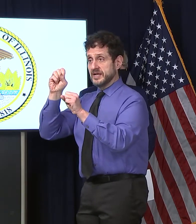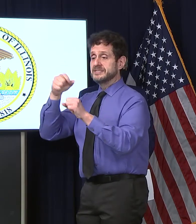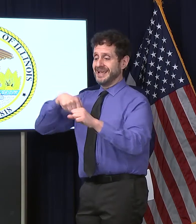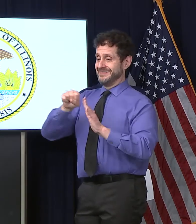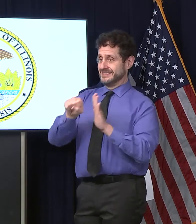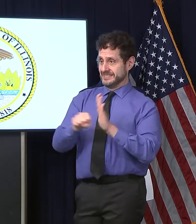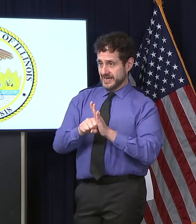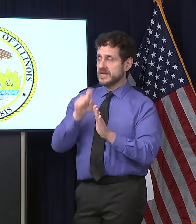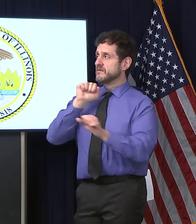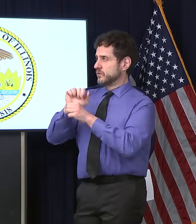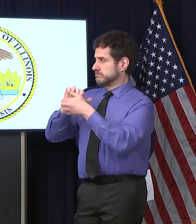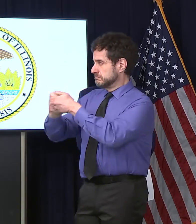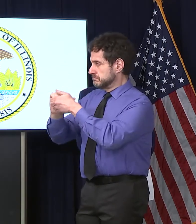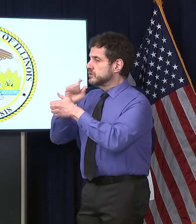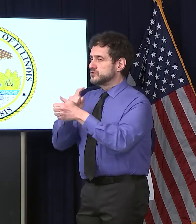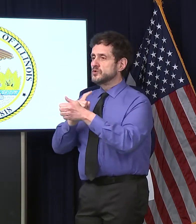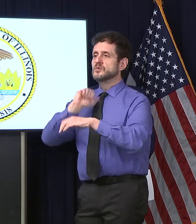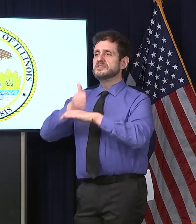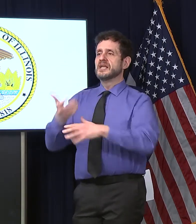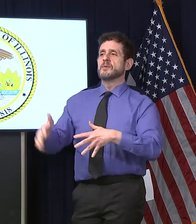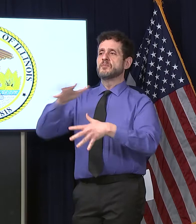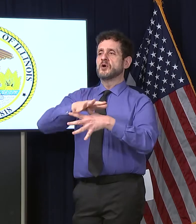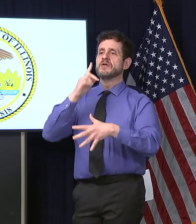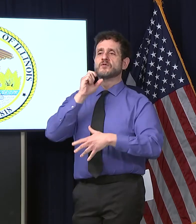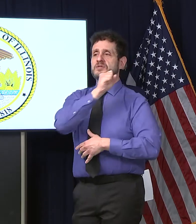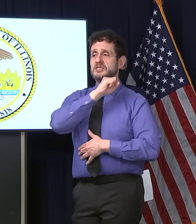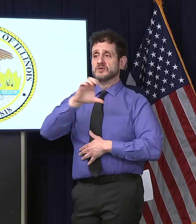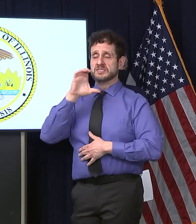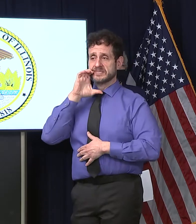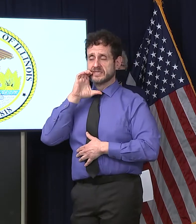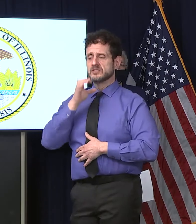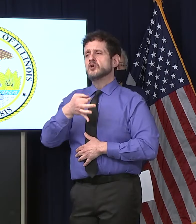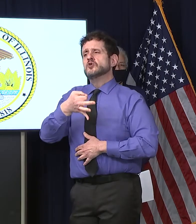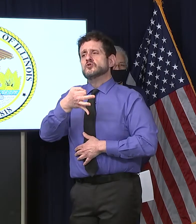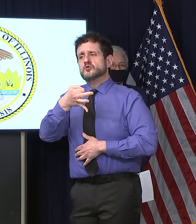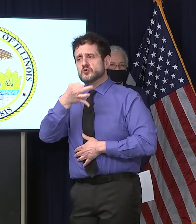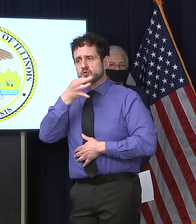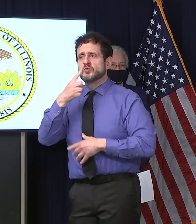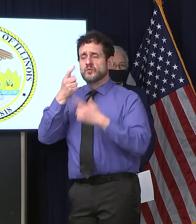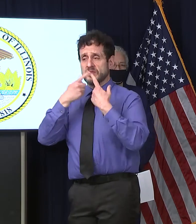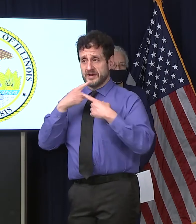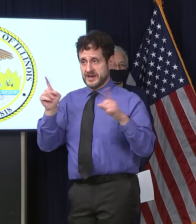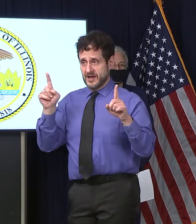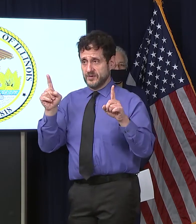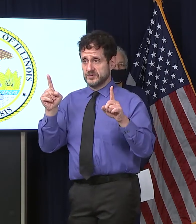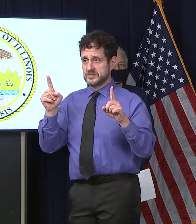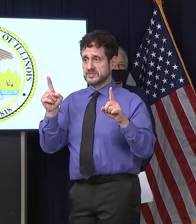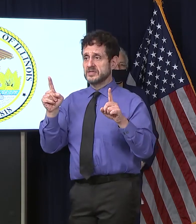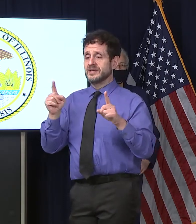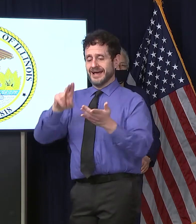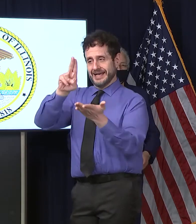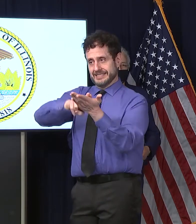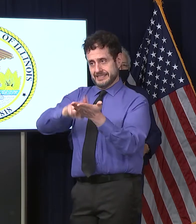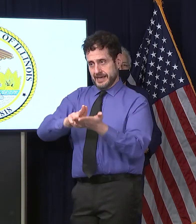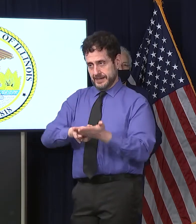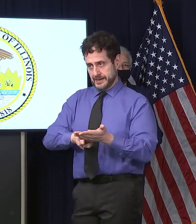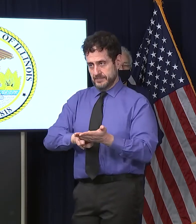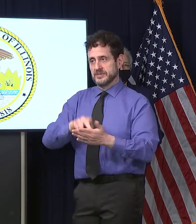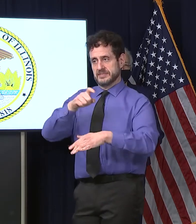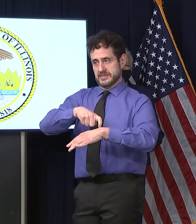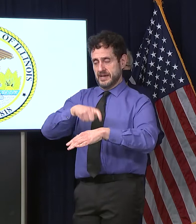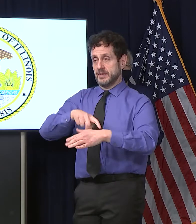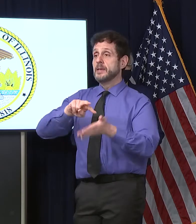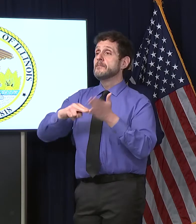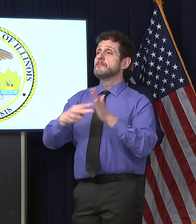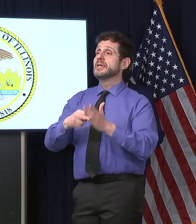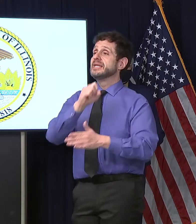this process. In the coming days, we'll be announcing an advance sign-up period which will allow